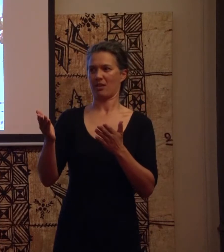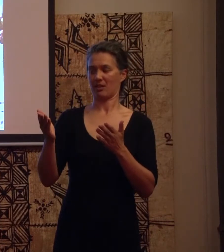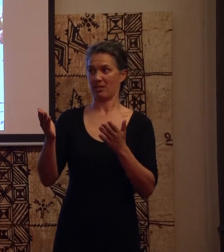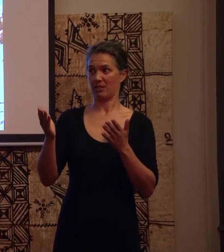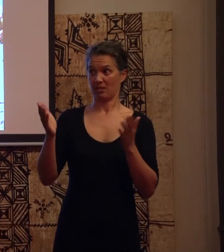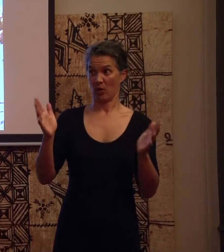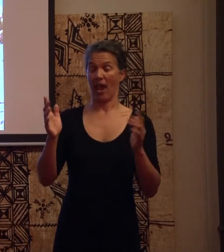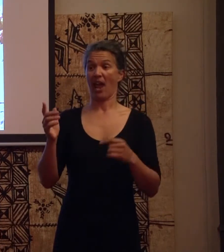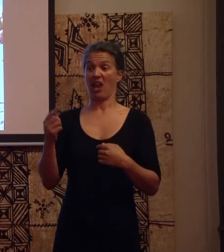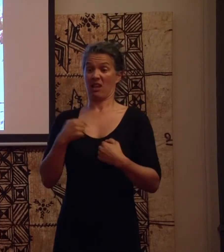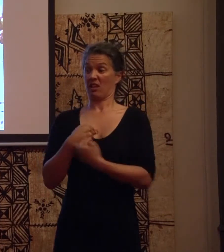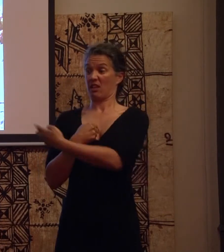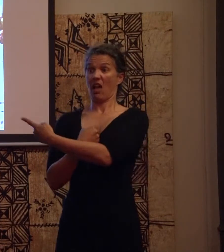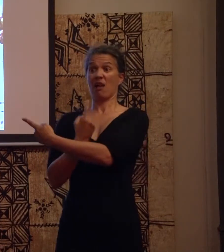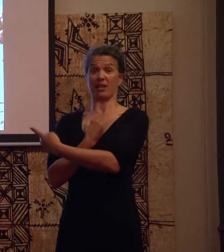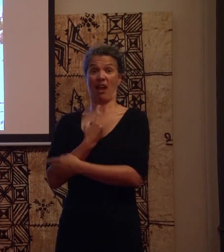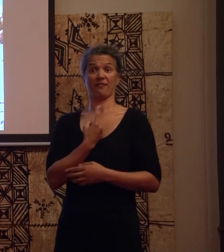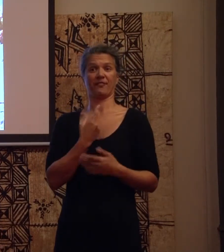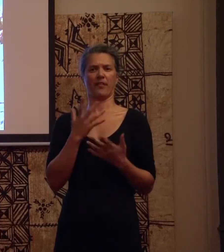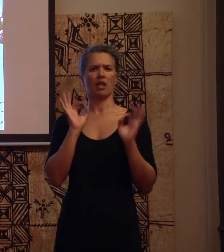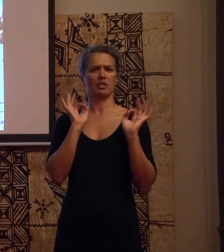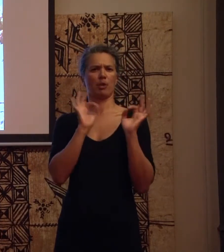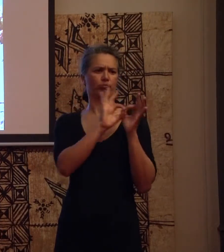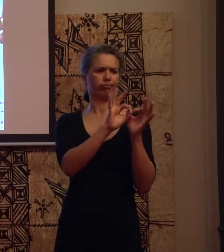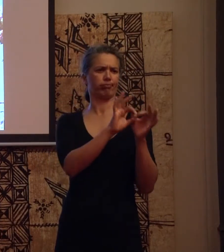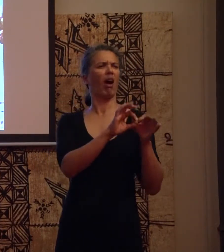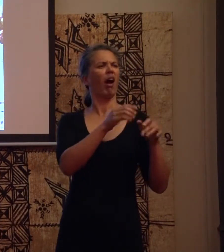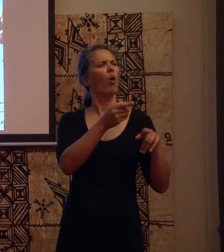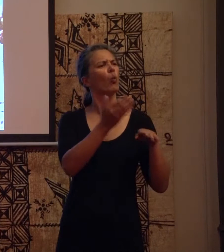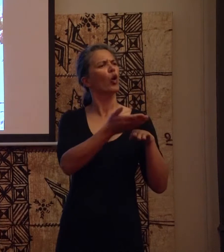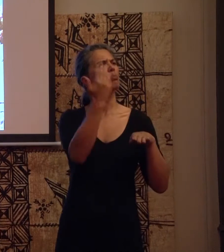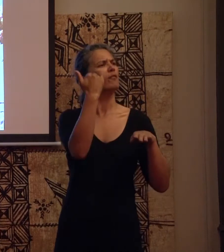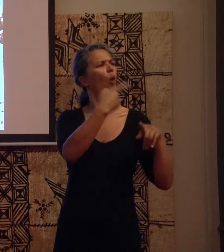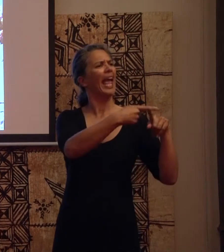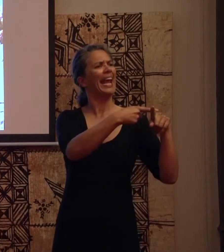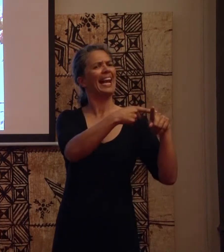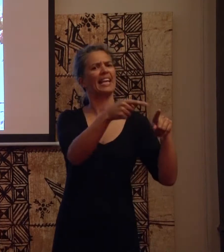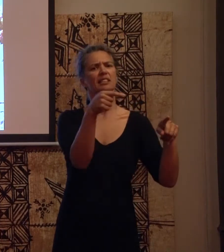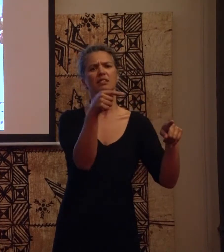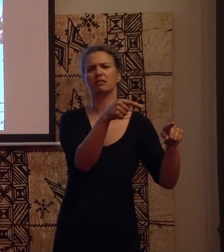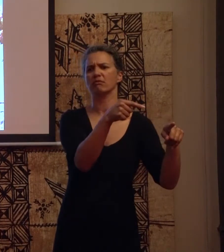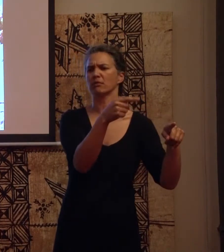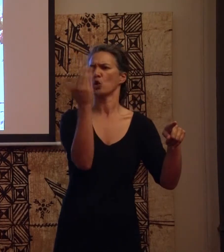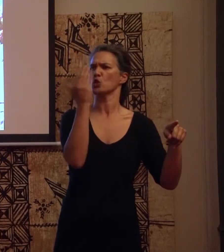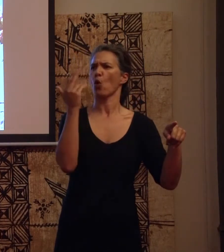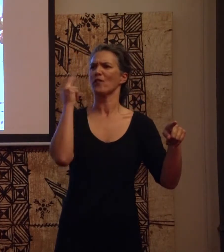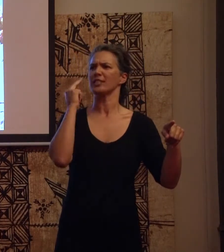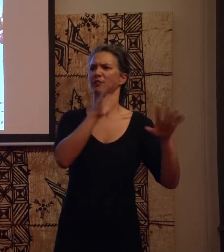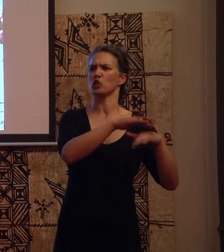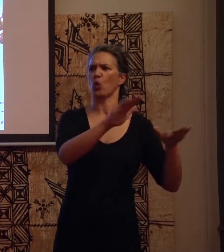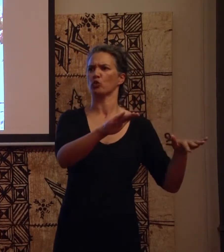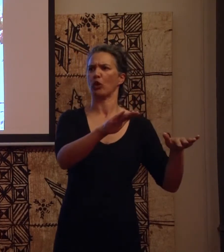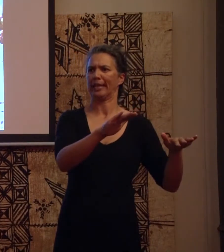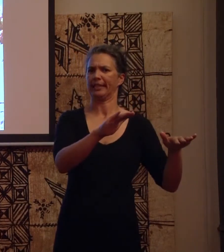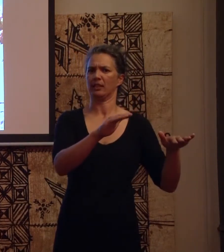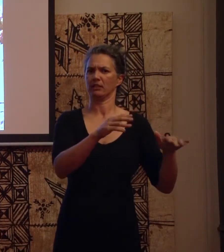I guess I've got a special connection with the deaf community. 20 years ago when I was in England, I worked in a school for deaf children, and so I could actually speak